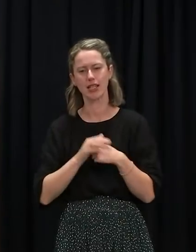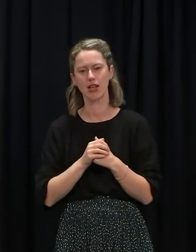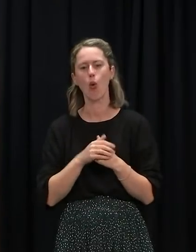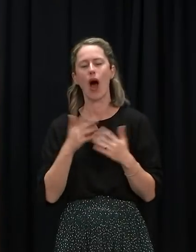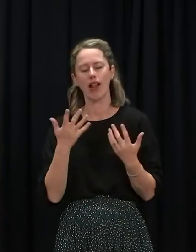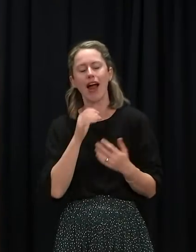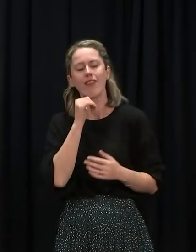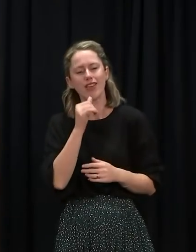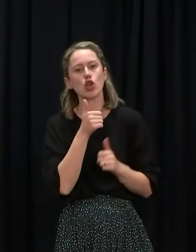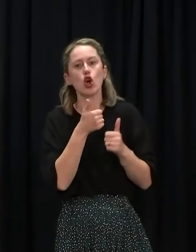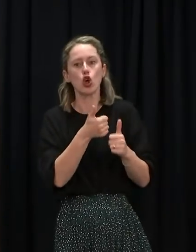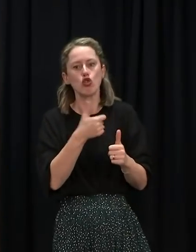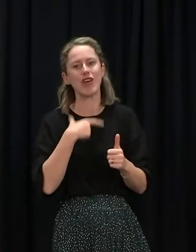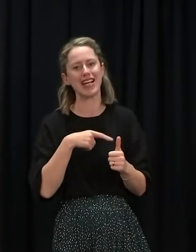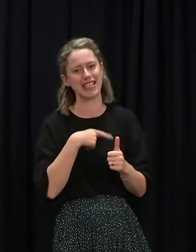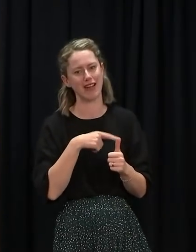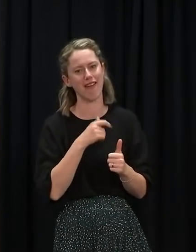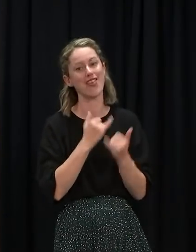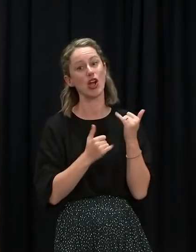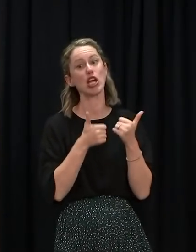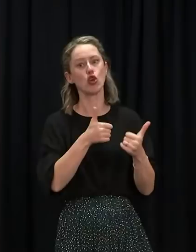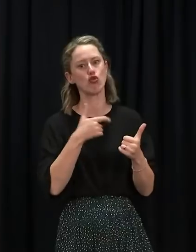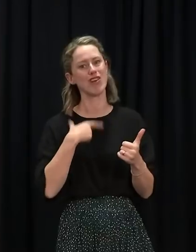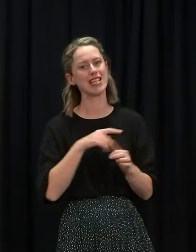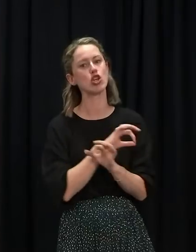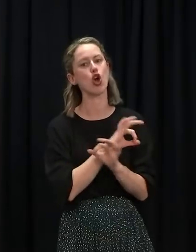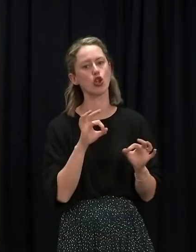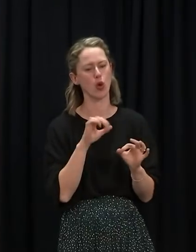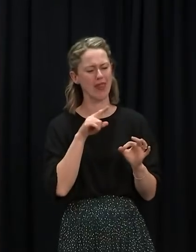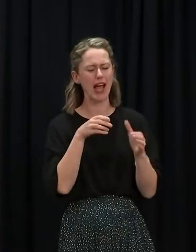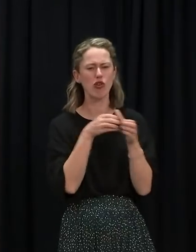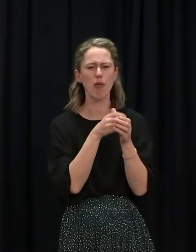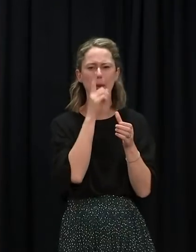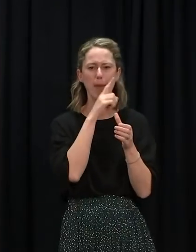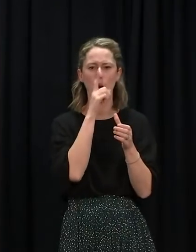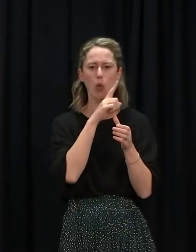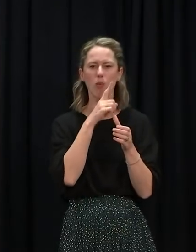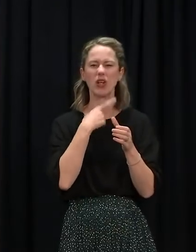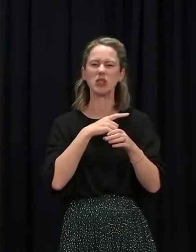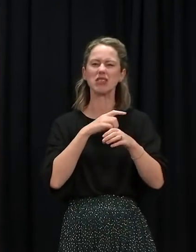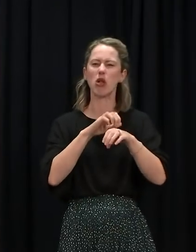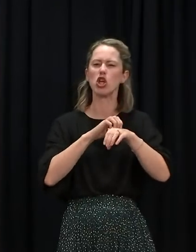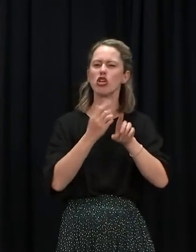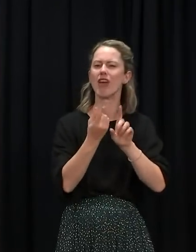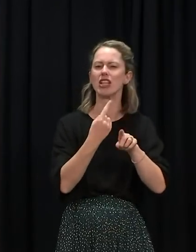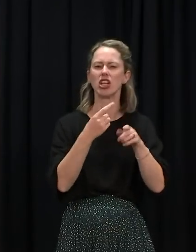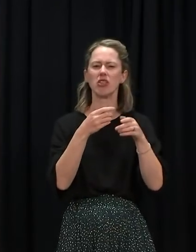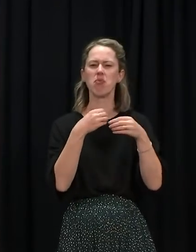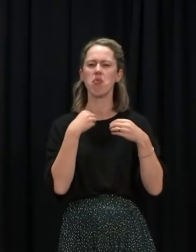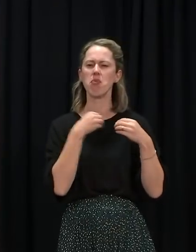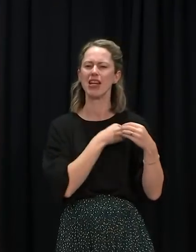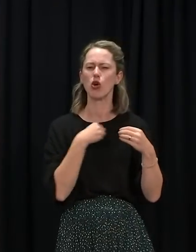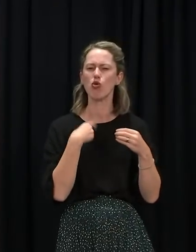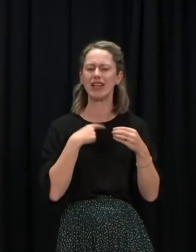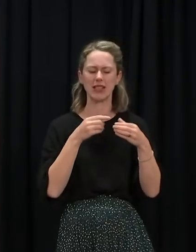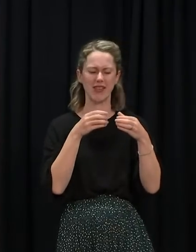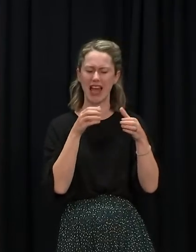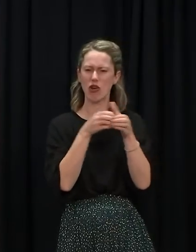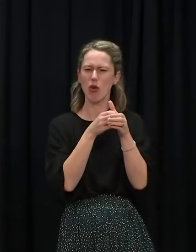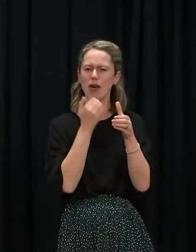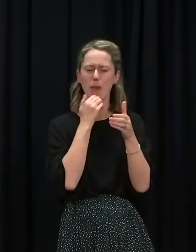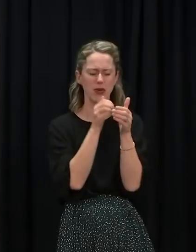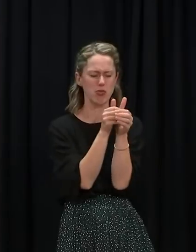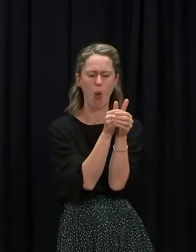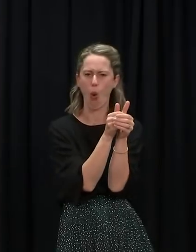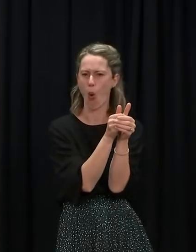they have a reason not to, a very good reason not to. And that group is a very, very small group. The people who have a medical reason not to be vaccinated,